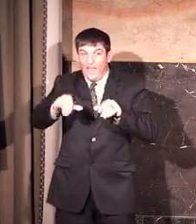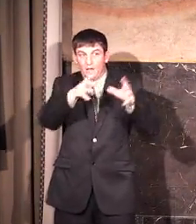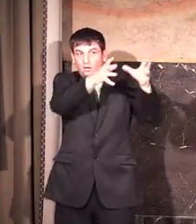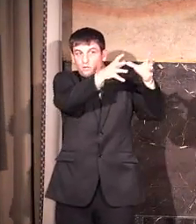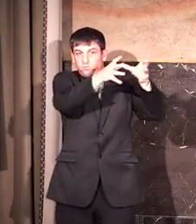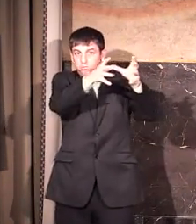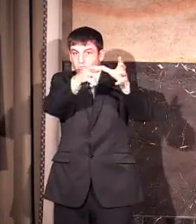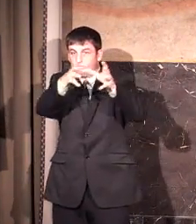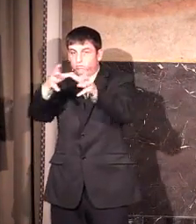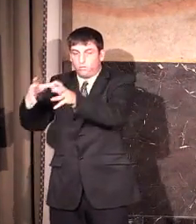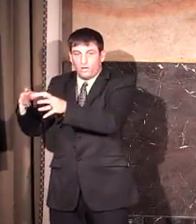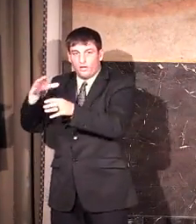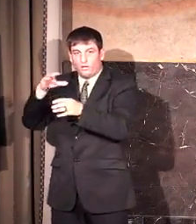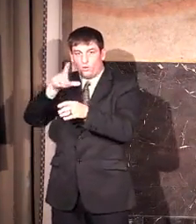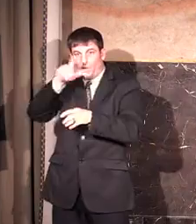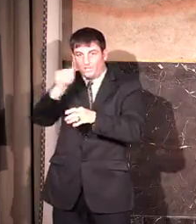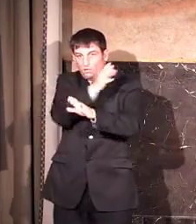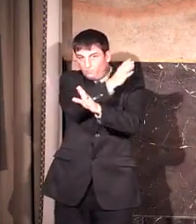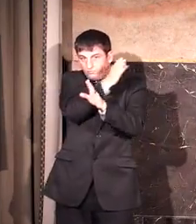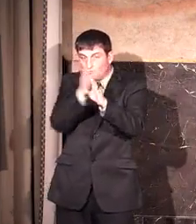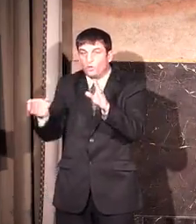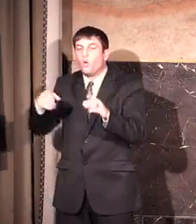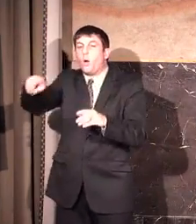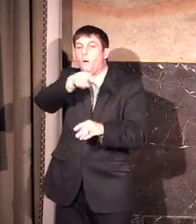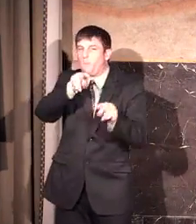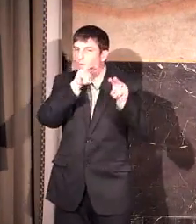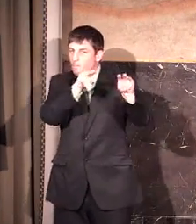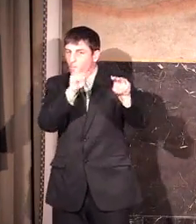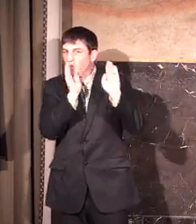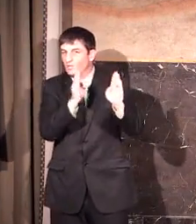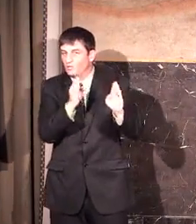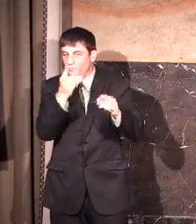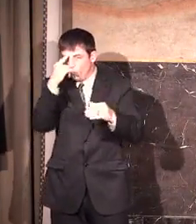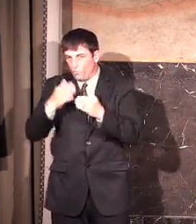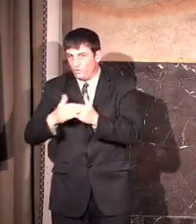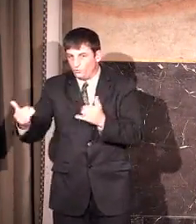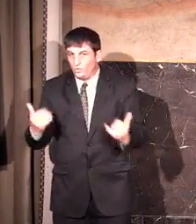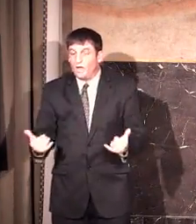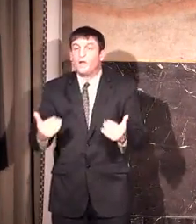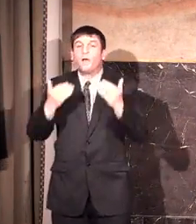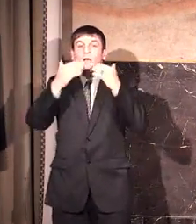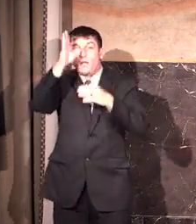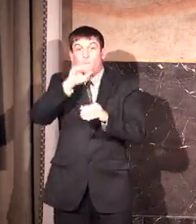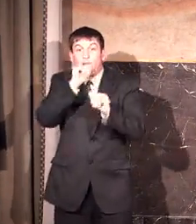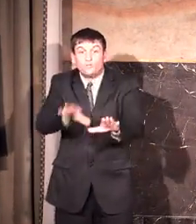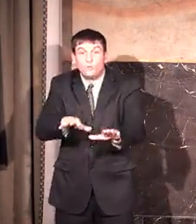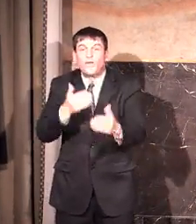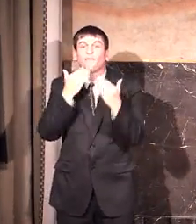Louisiana. So everybody, please pay attention to that for the rest of the day. God bless you and thank you.